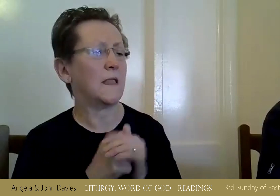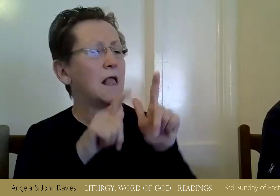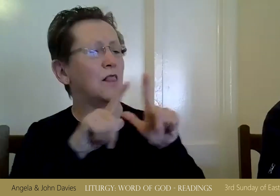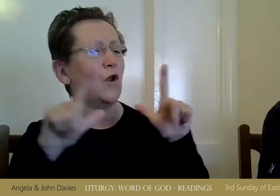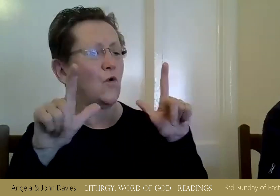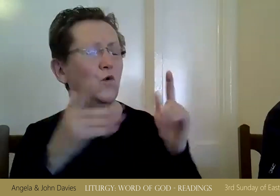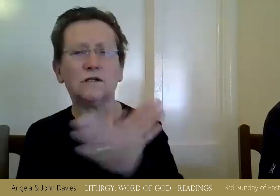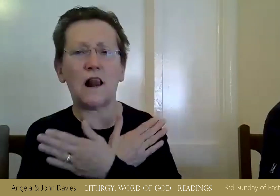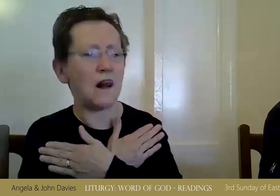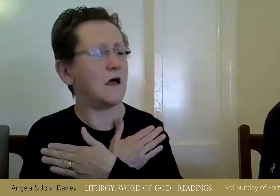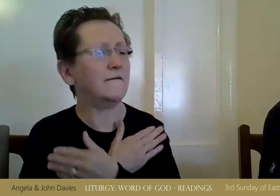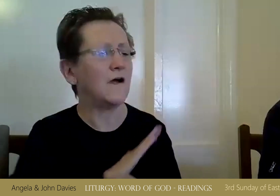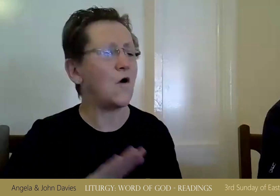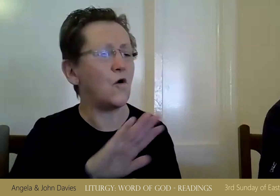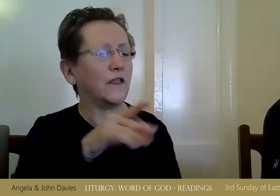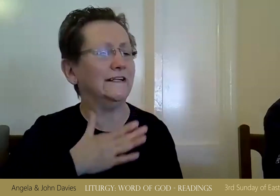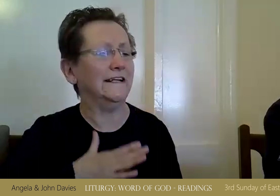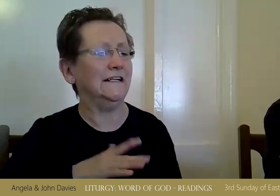The Lord loves all that need his help.